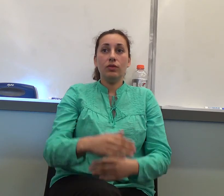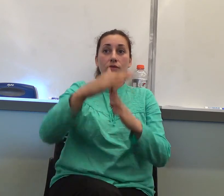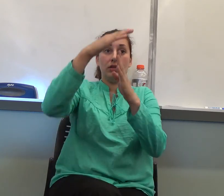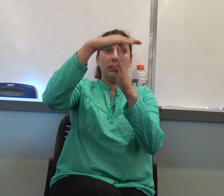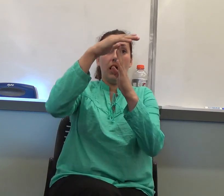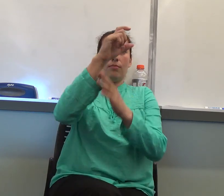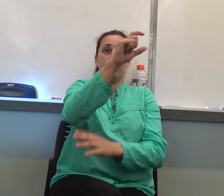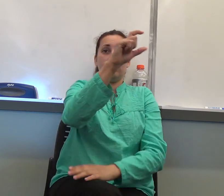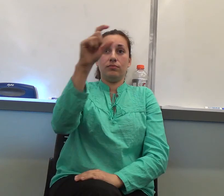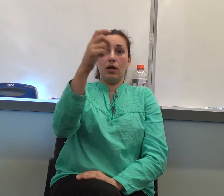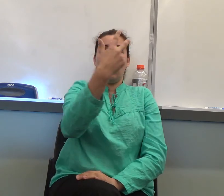and the